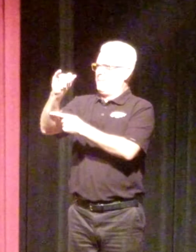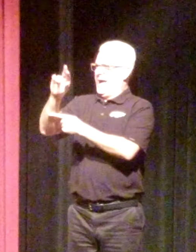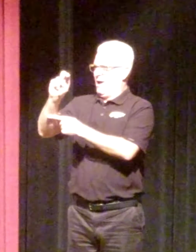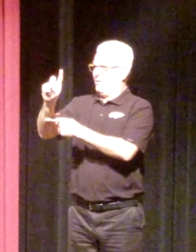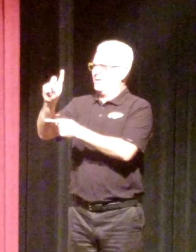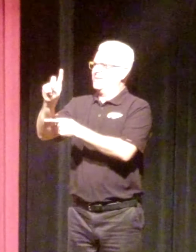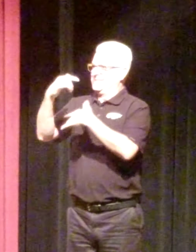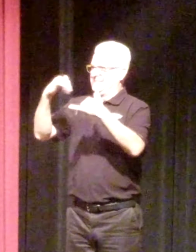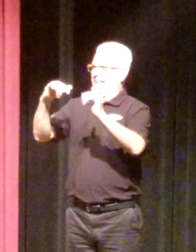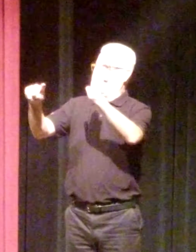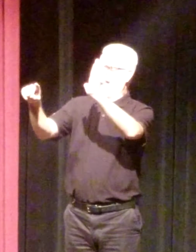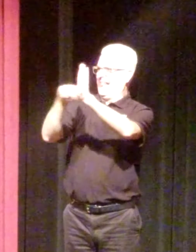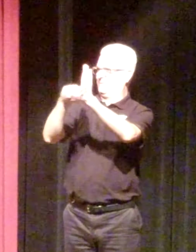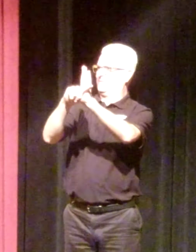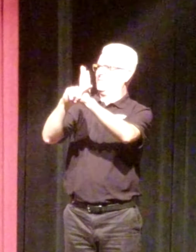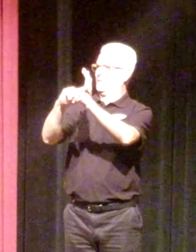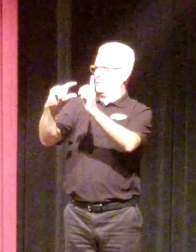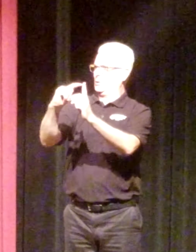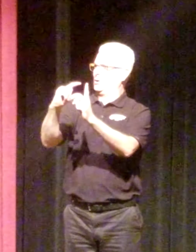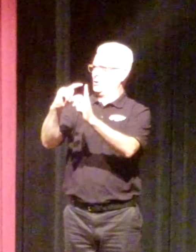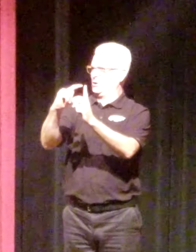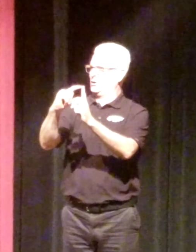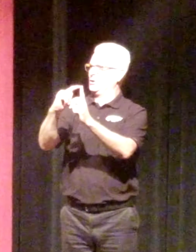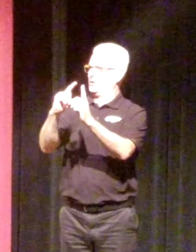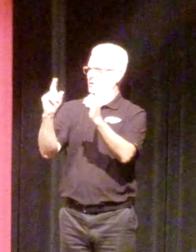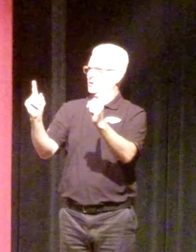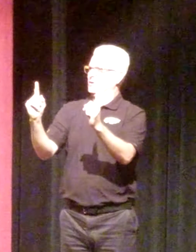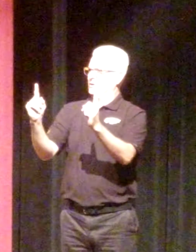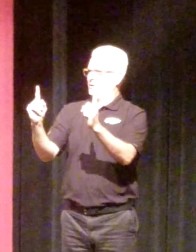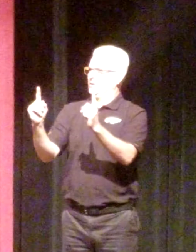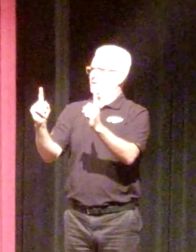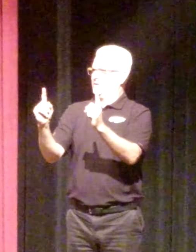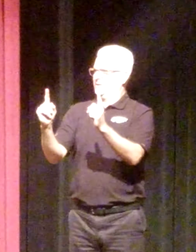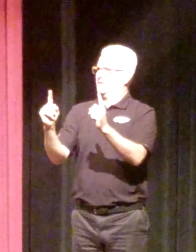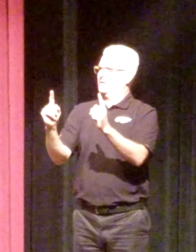You know, the word hearing impaired is still negative. It's still a negative word.